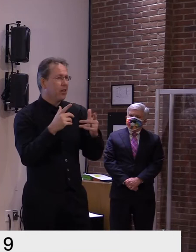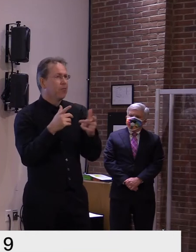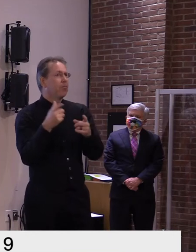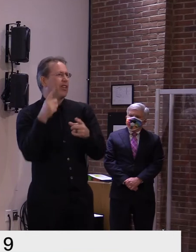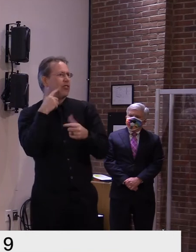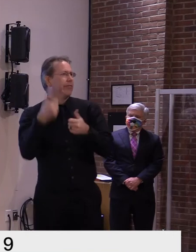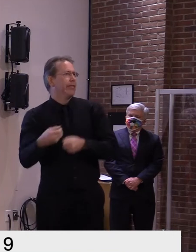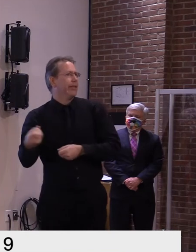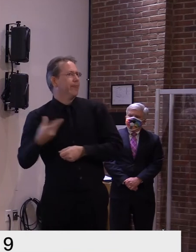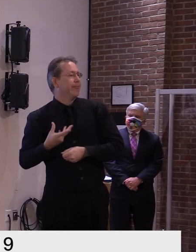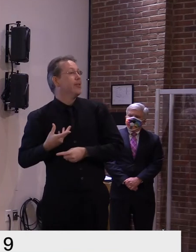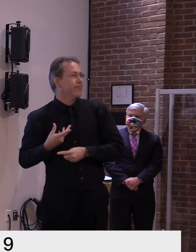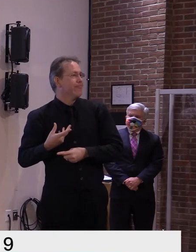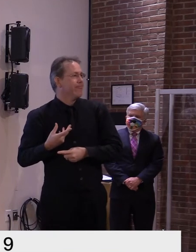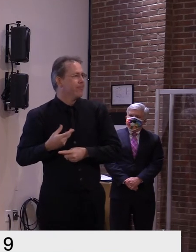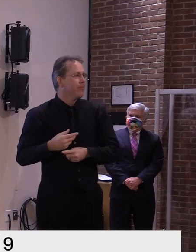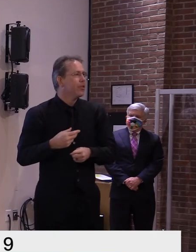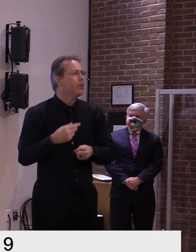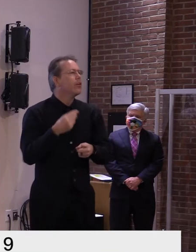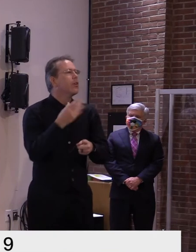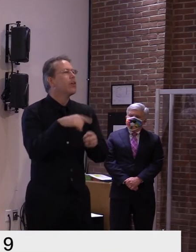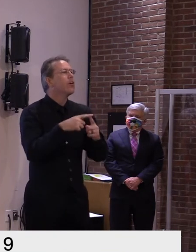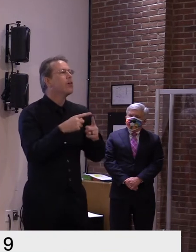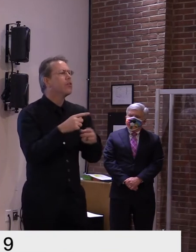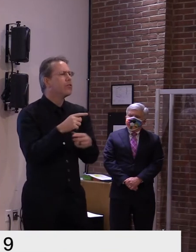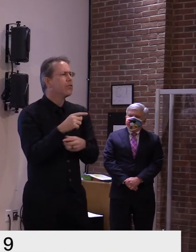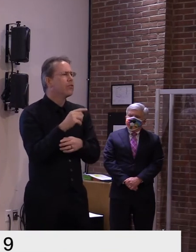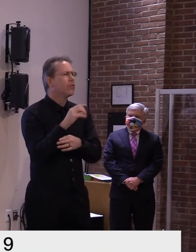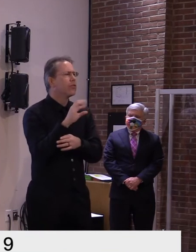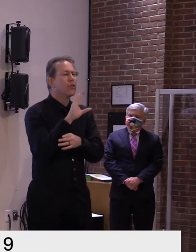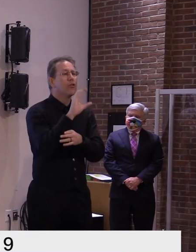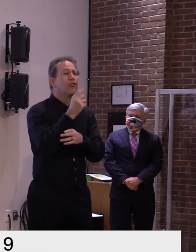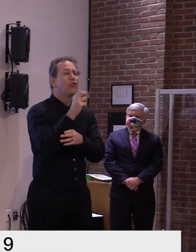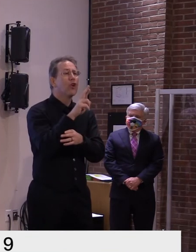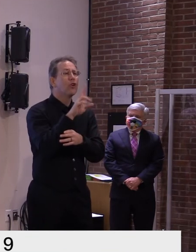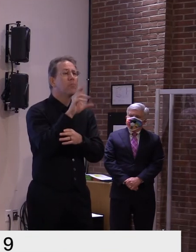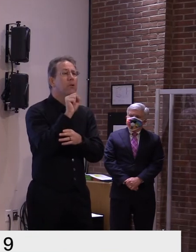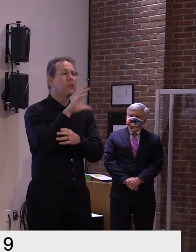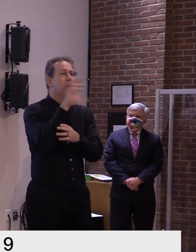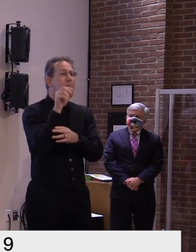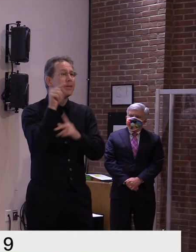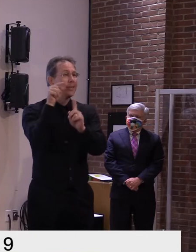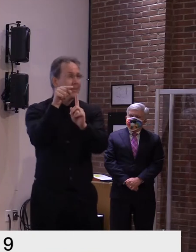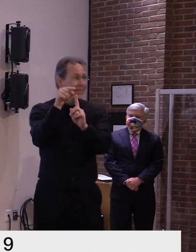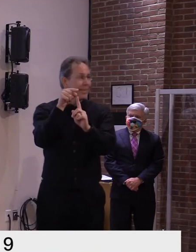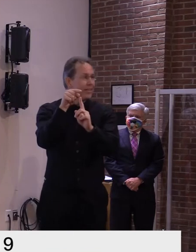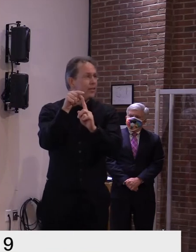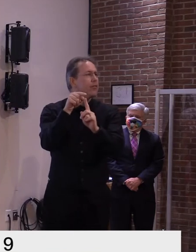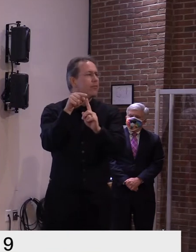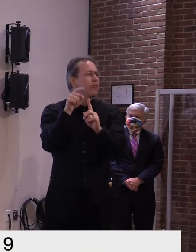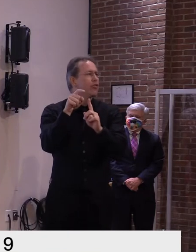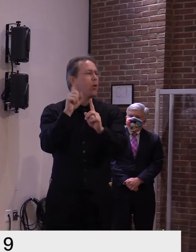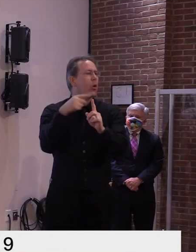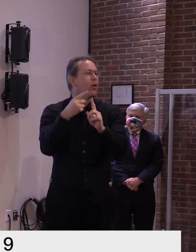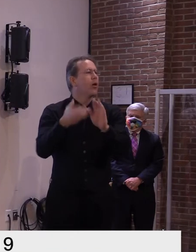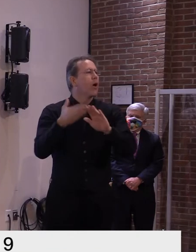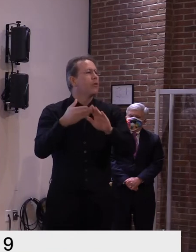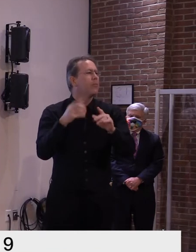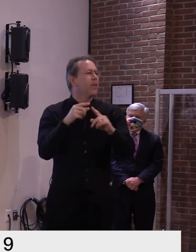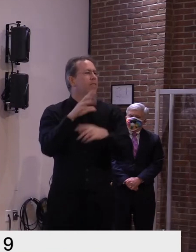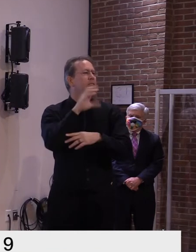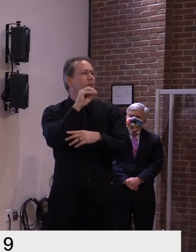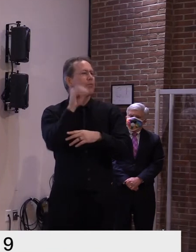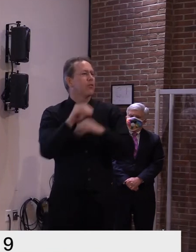have a 50% restriction. So technically that charter should have only had 50%.